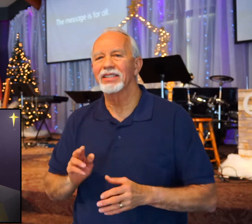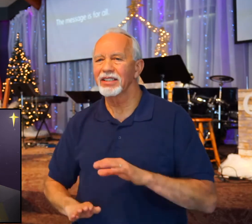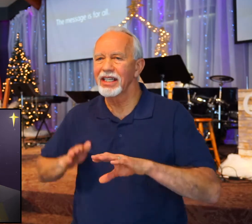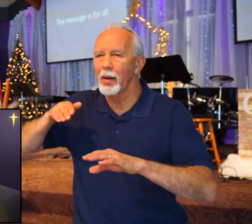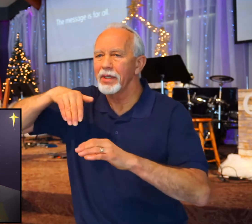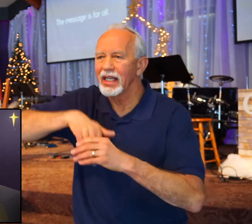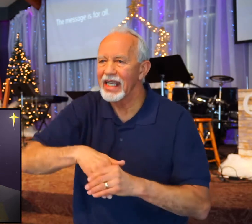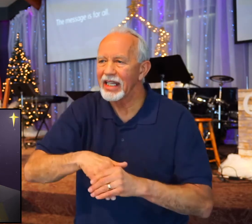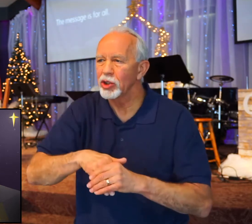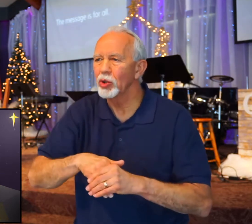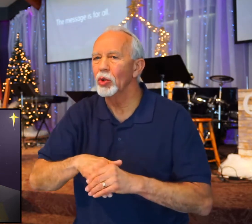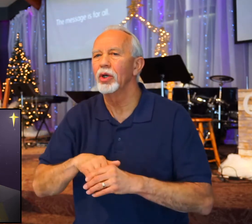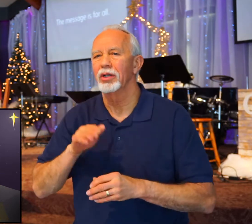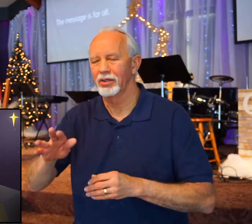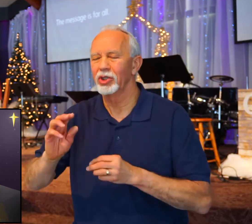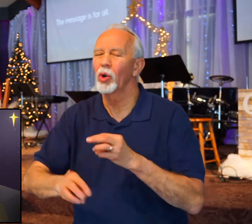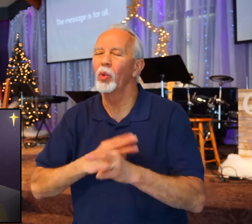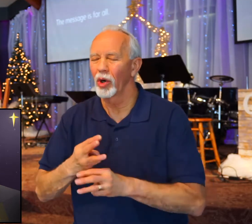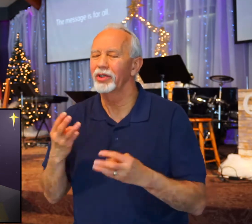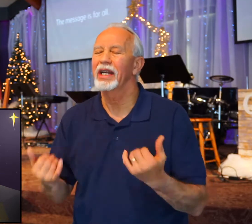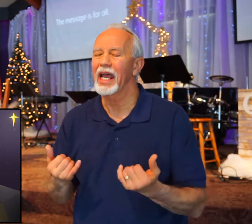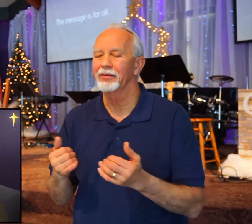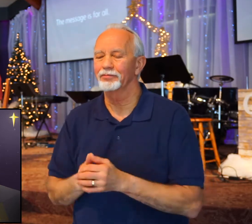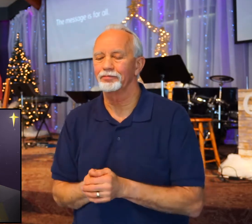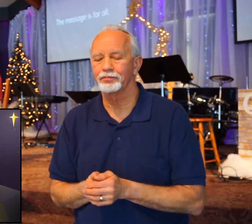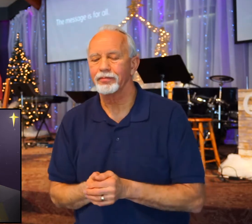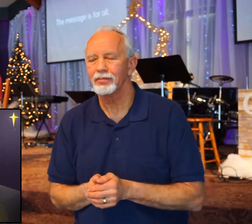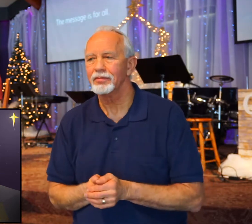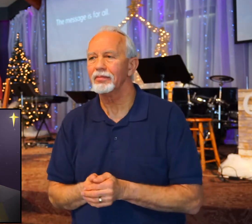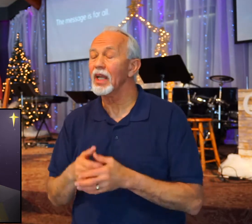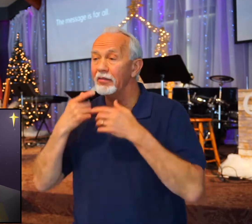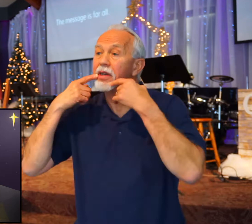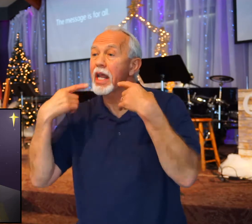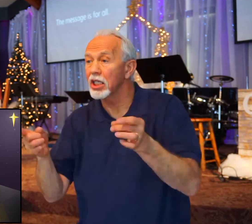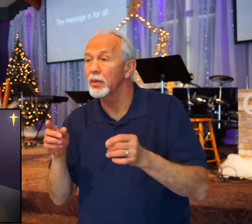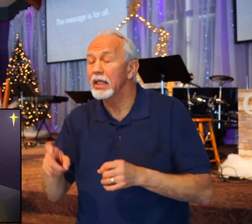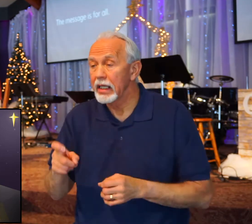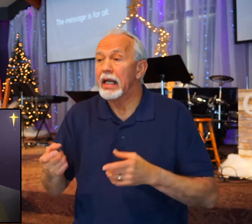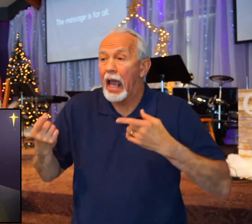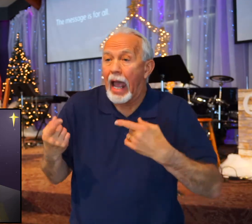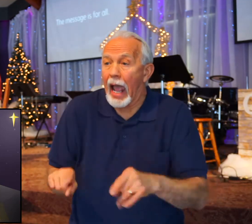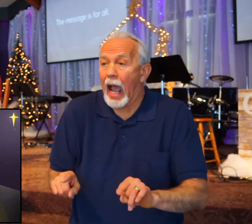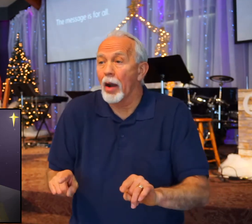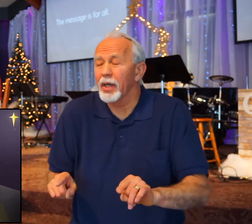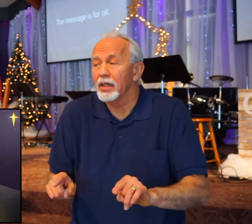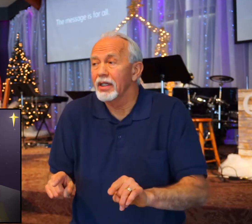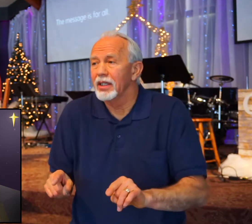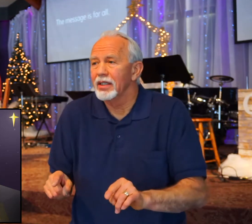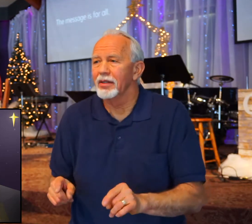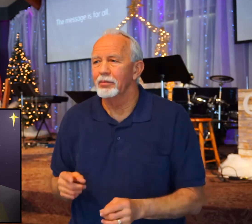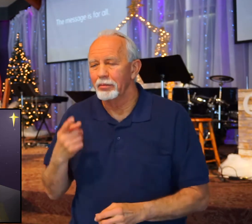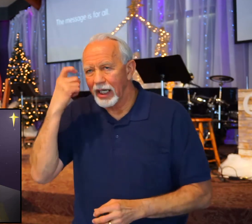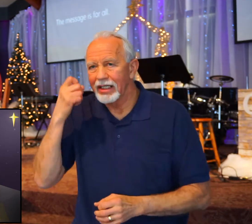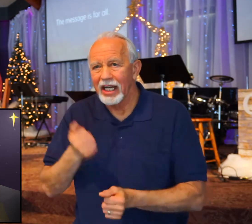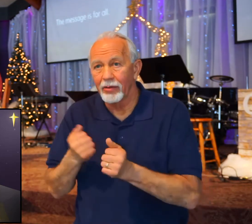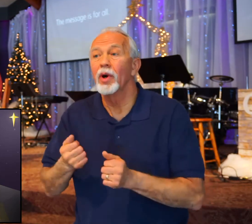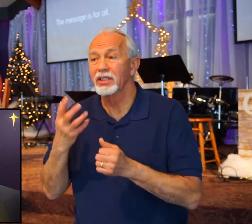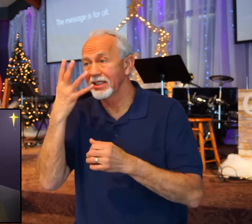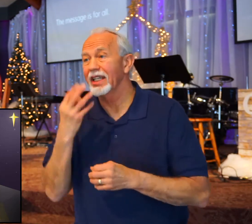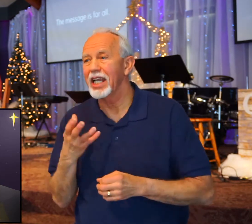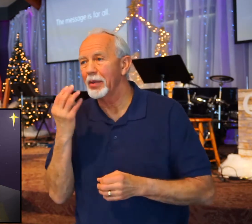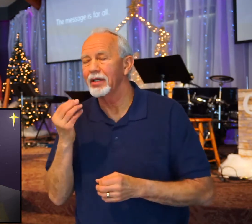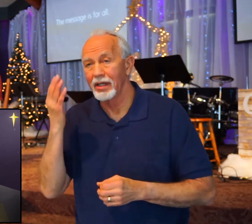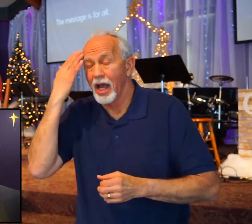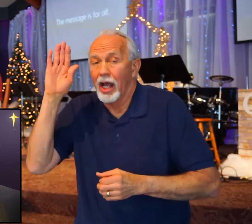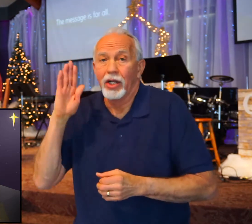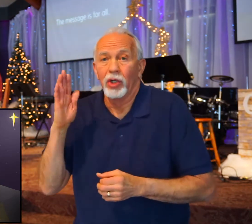into your world today." So if an announcement was going to have to be made because everybody was sort of sleeping through this night, not